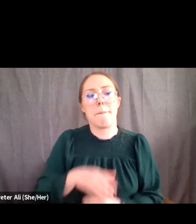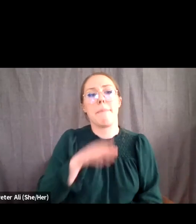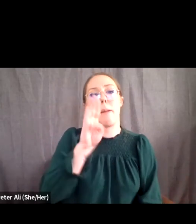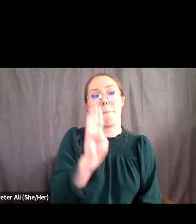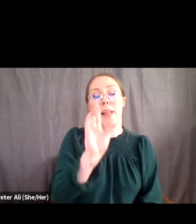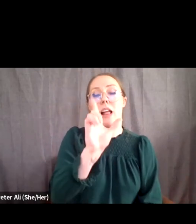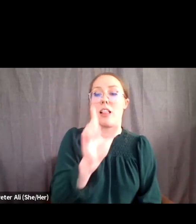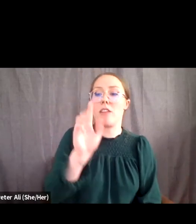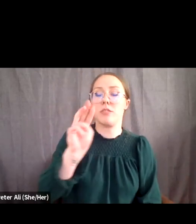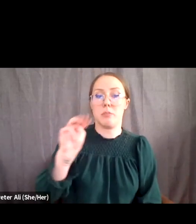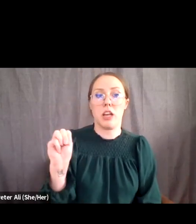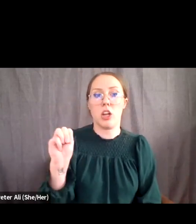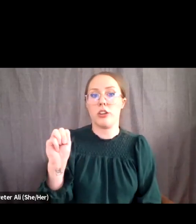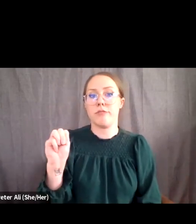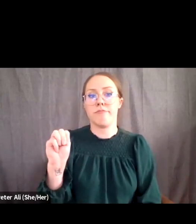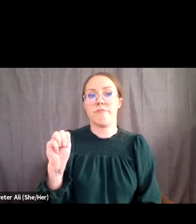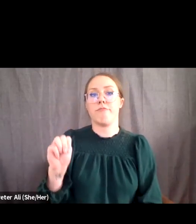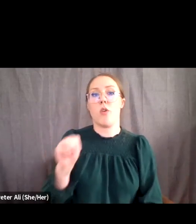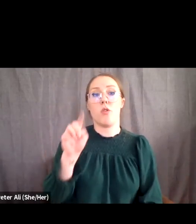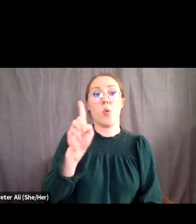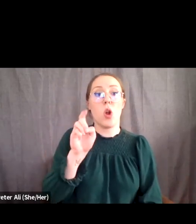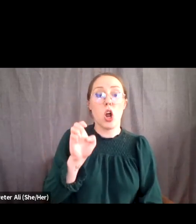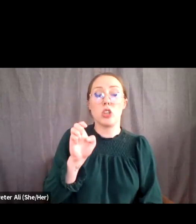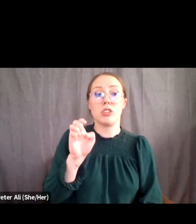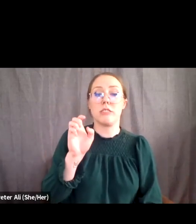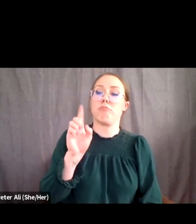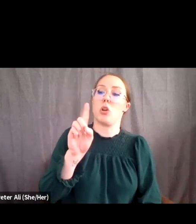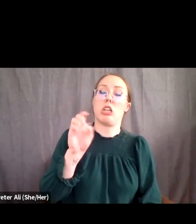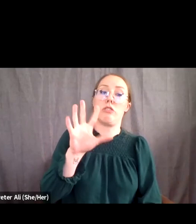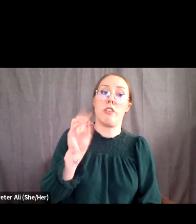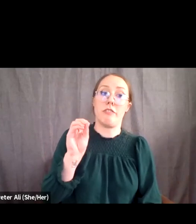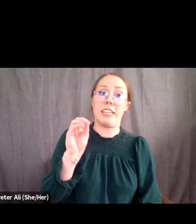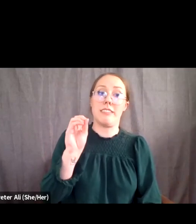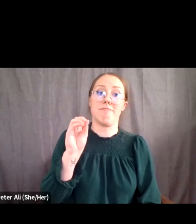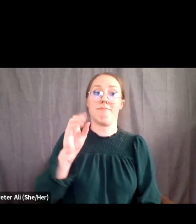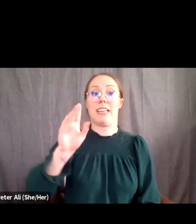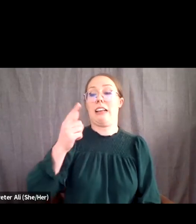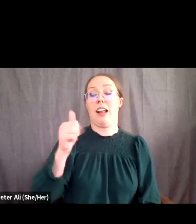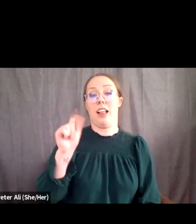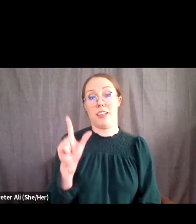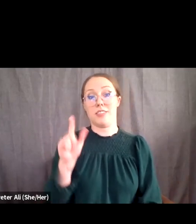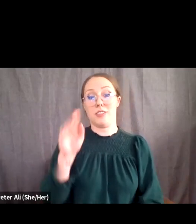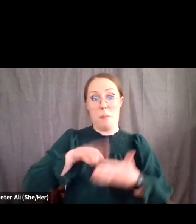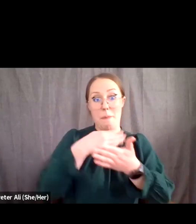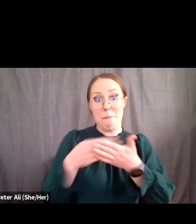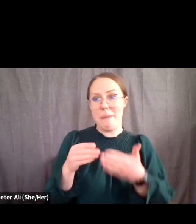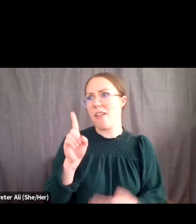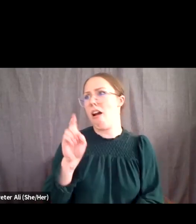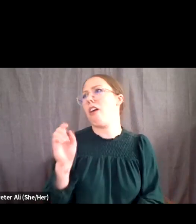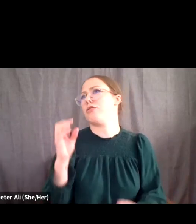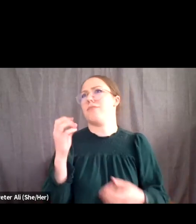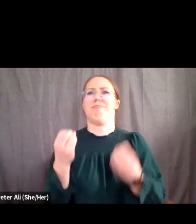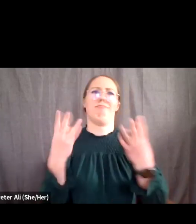Lives Matter, over 150 gallons of paint, traffic paint, hundreds of paintbrushes and rollers,